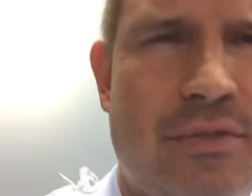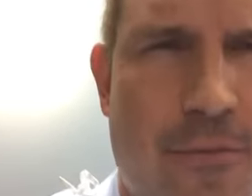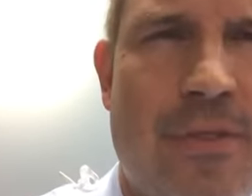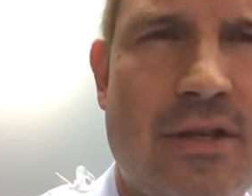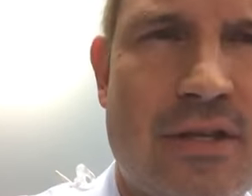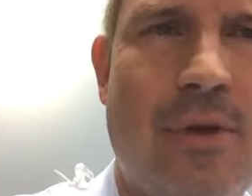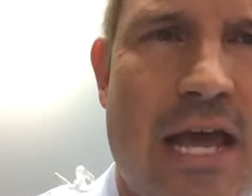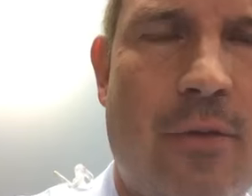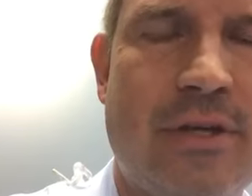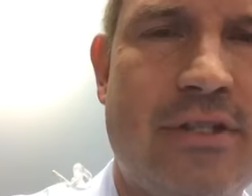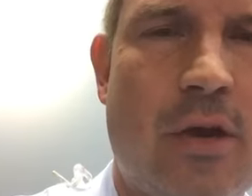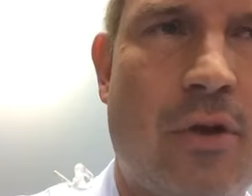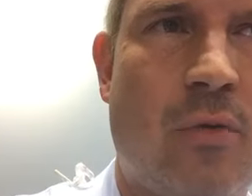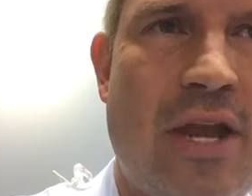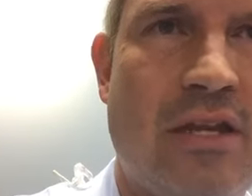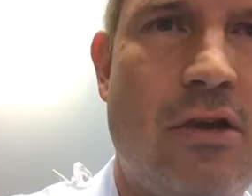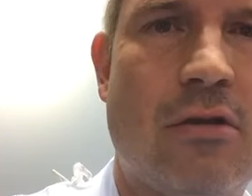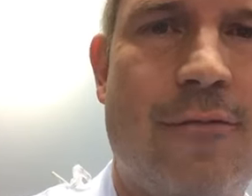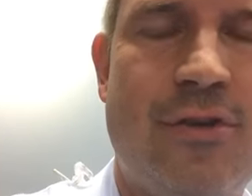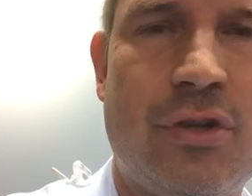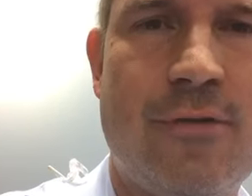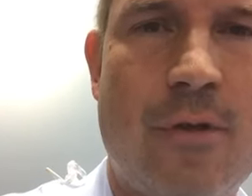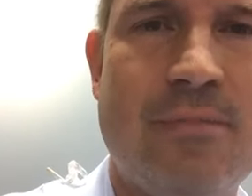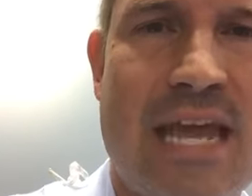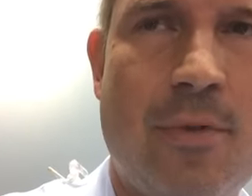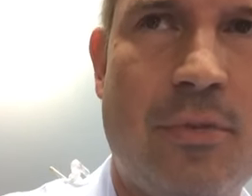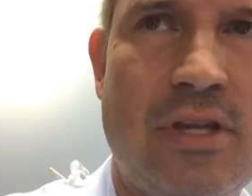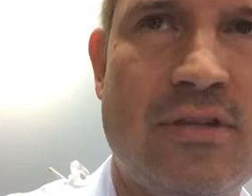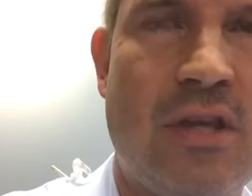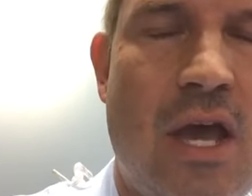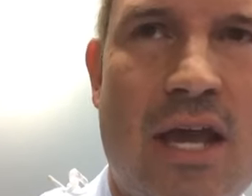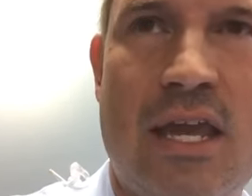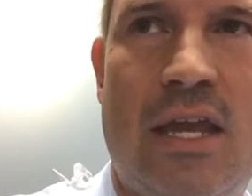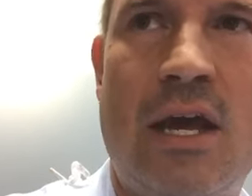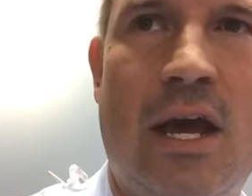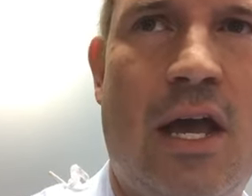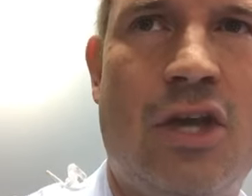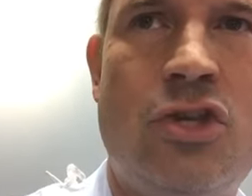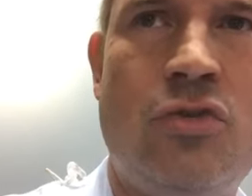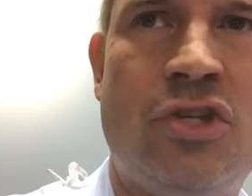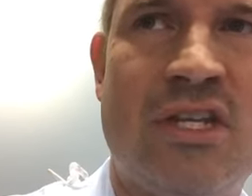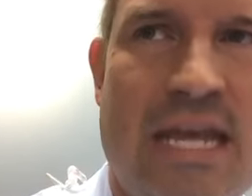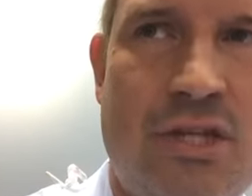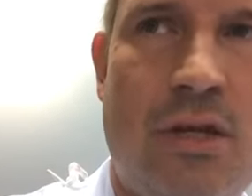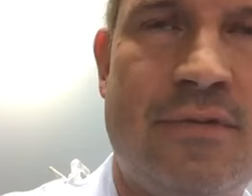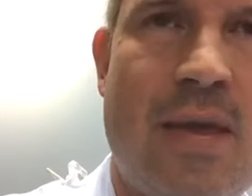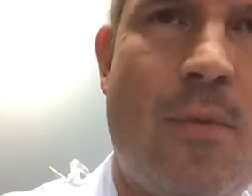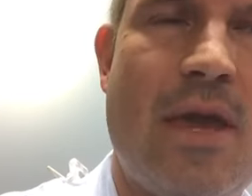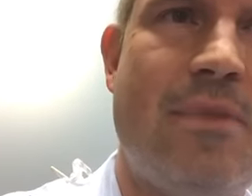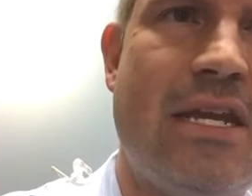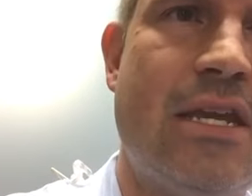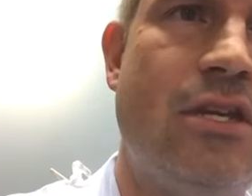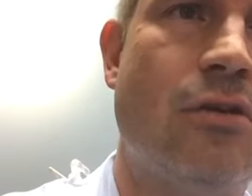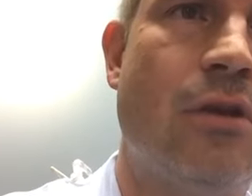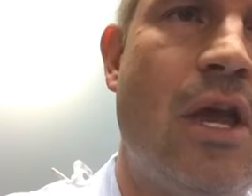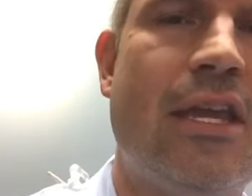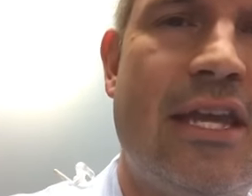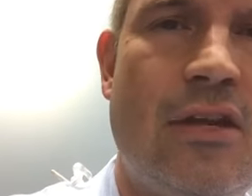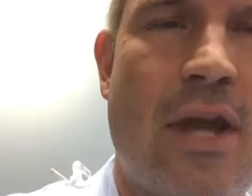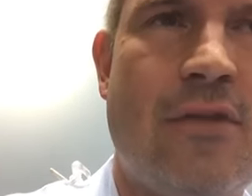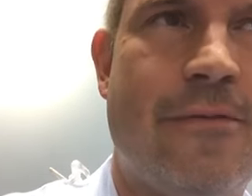some different things coming out, but we're going to wait and hear officially from Tampa Police. Again, a huge contingent of Tampa Bay media